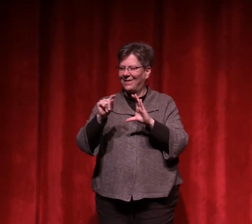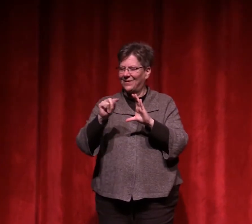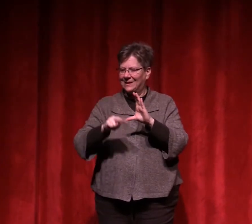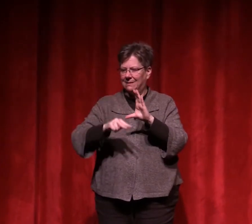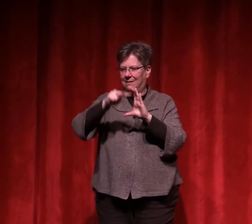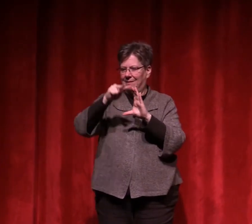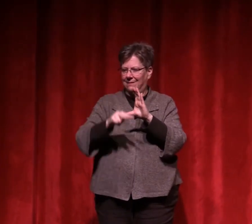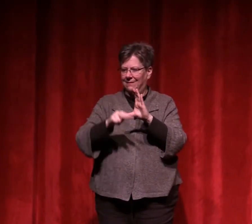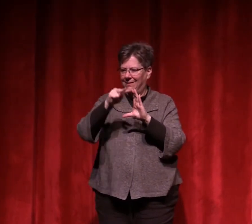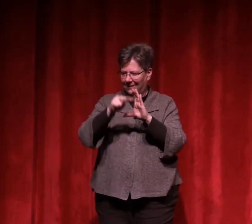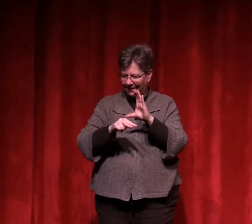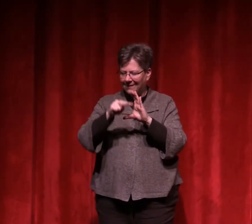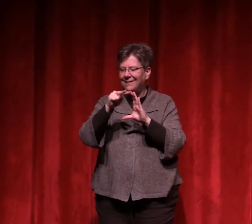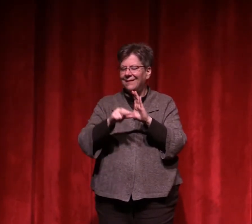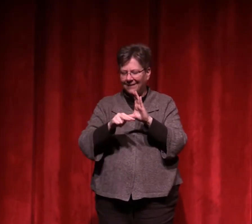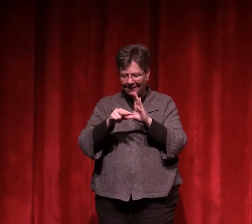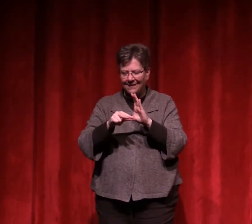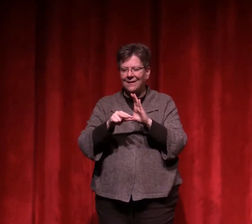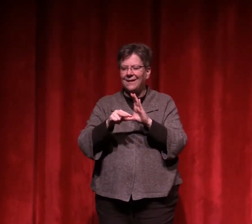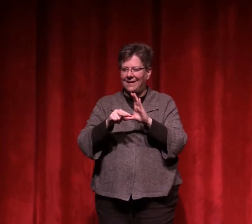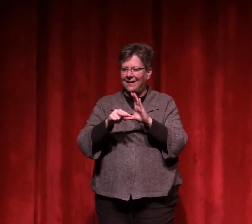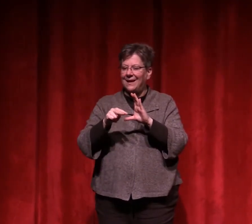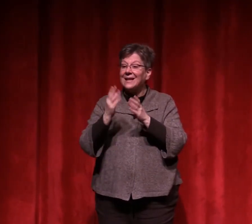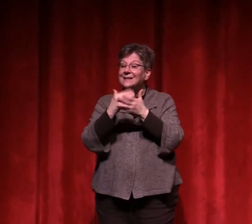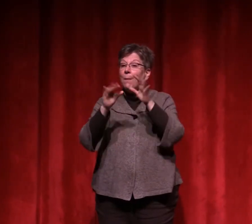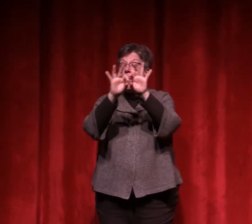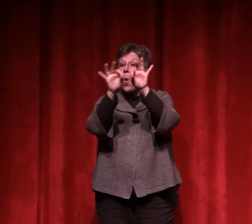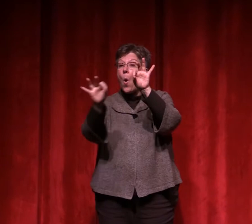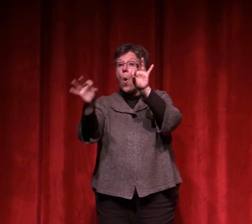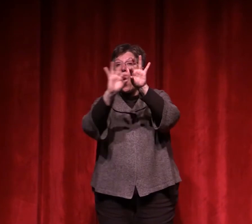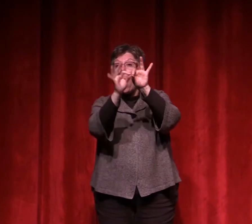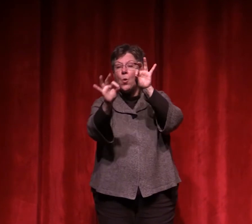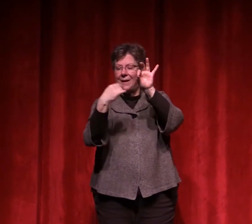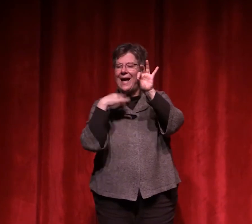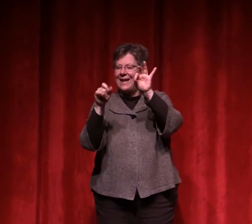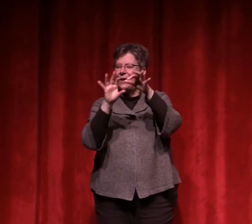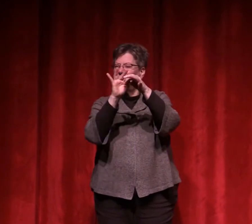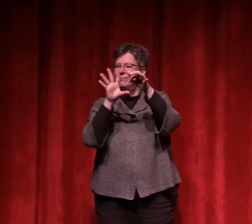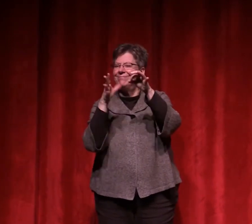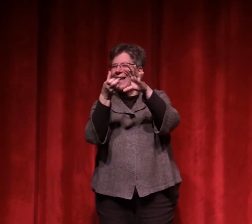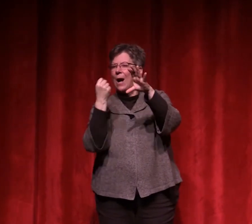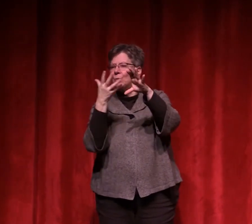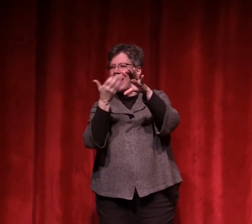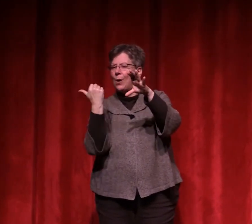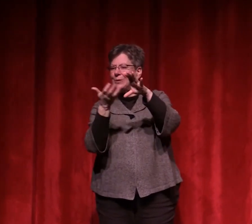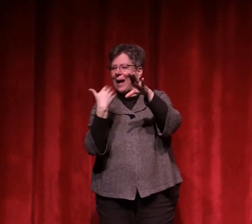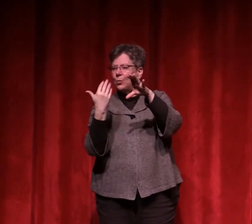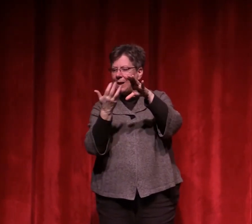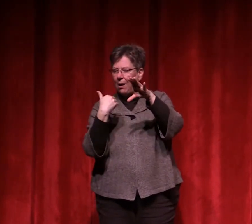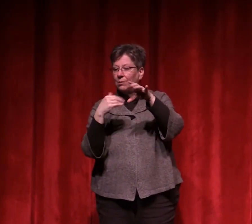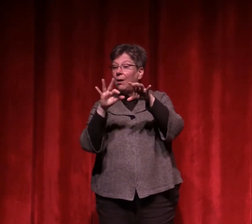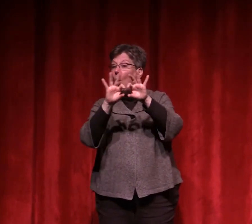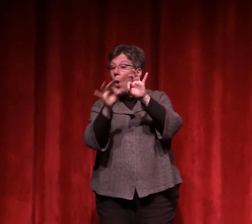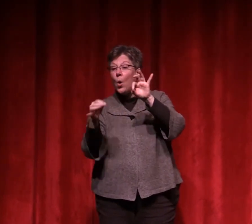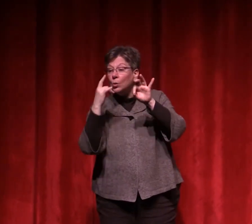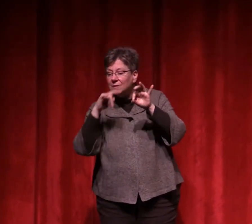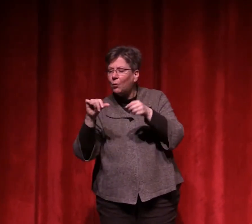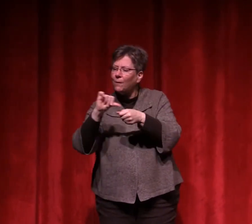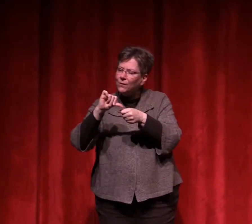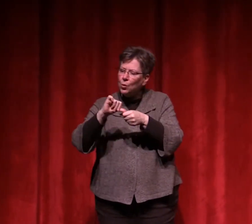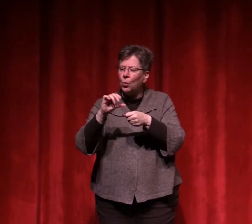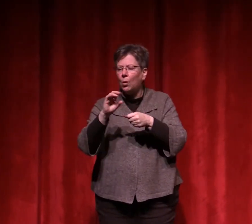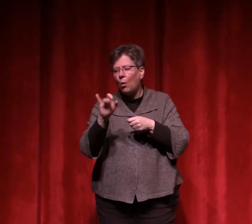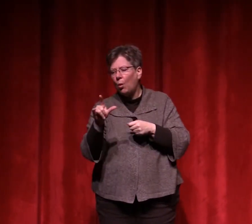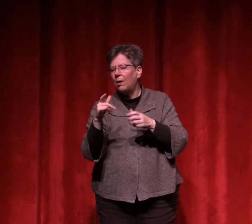mind to take some of the hoses out that were connected to the back of the dashboard that measured things like fuel and oil.